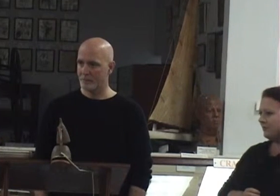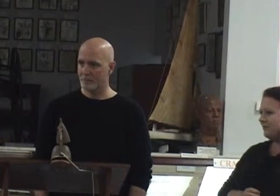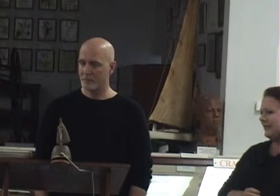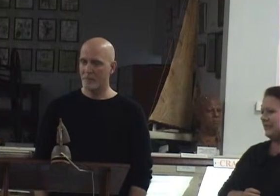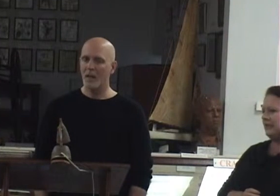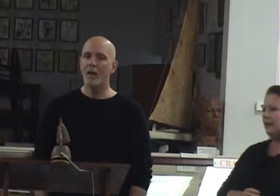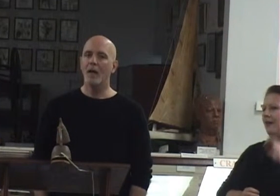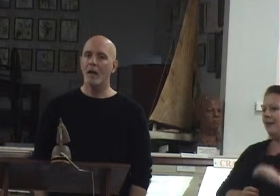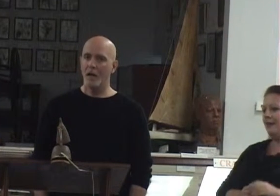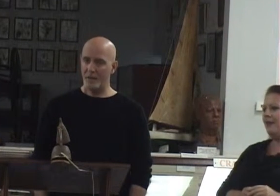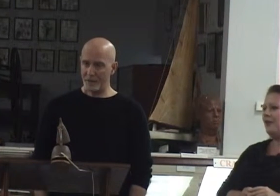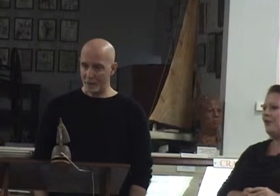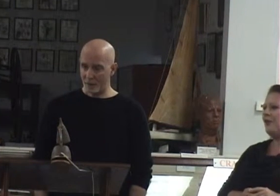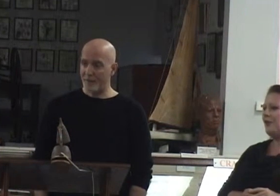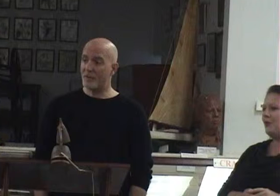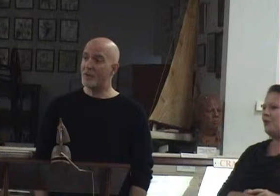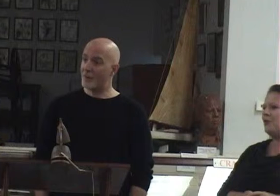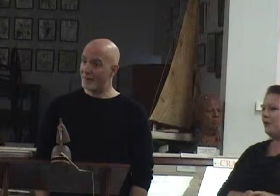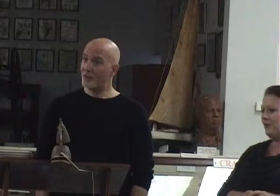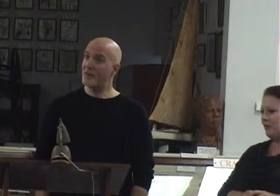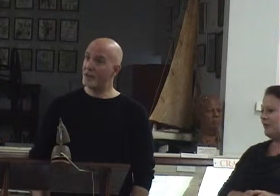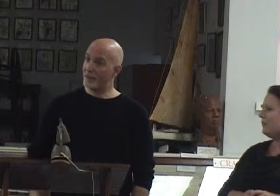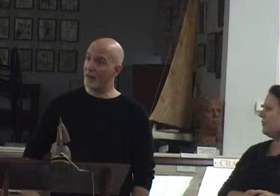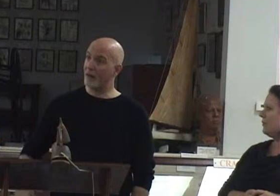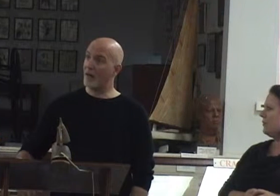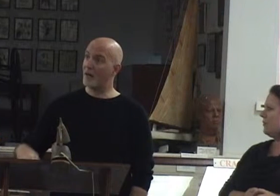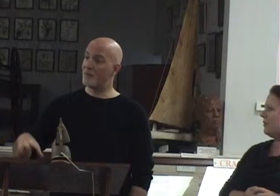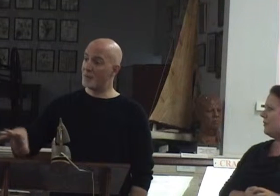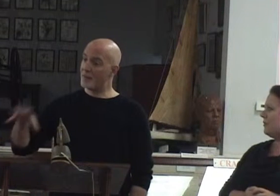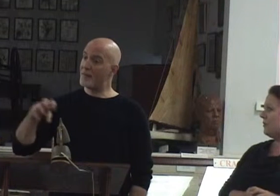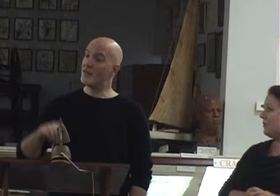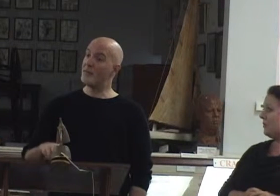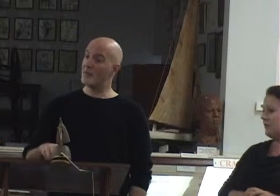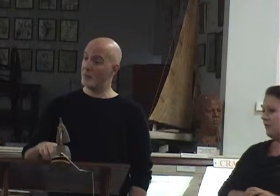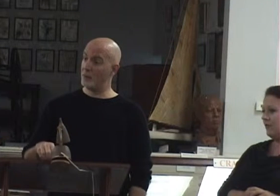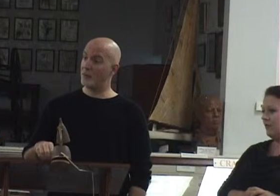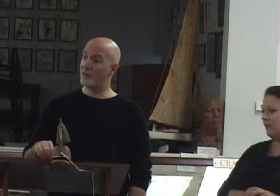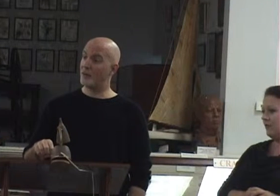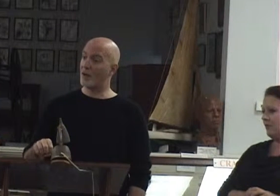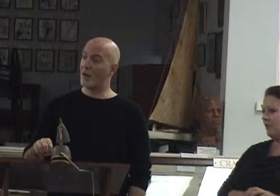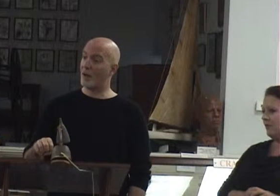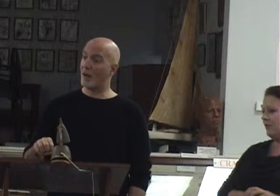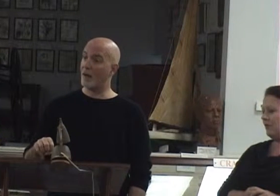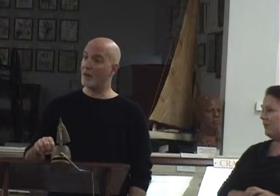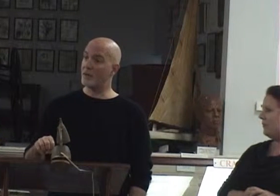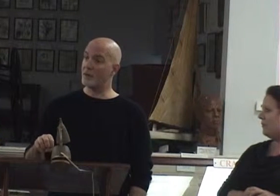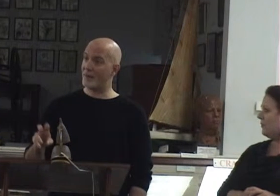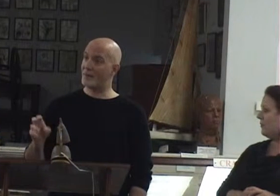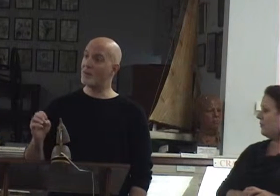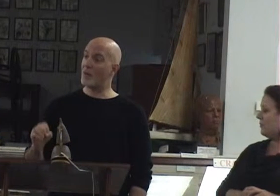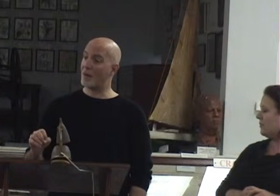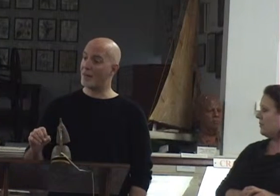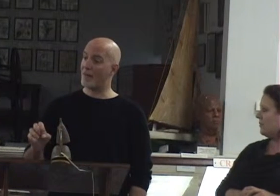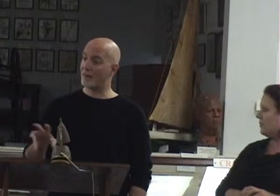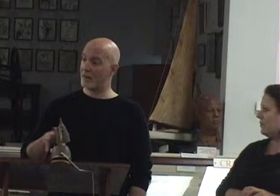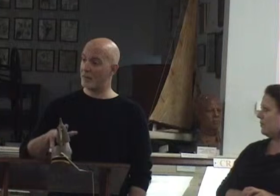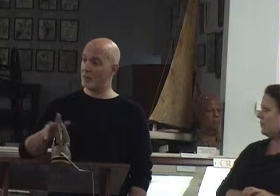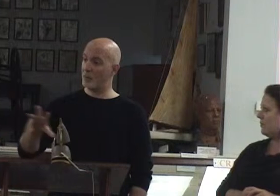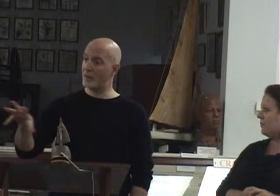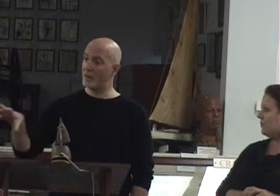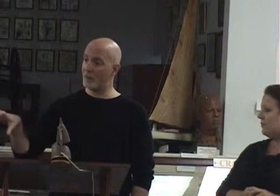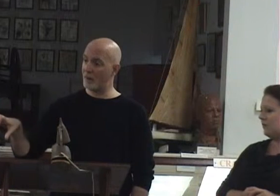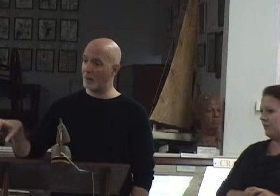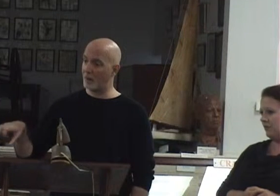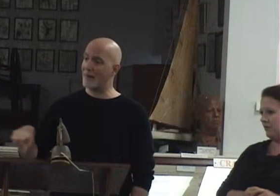it's still the graves are still there. Some of the things have been removed. So the traces a while back,